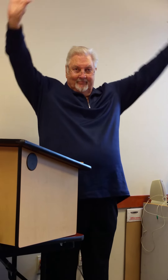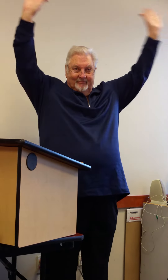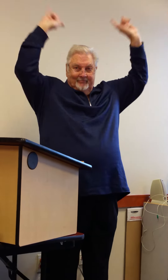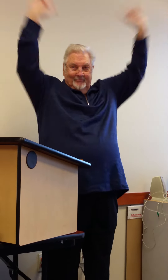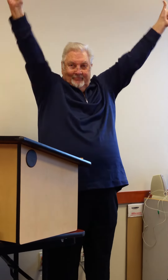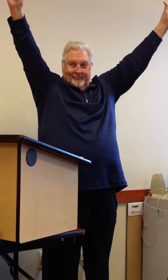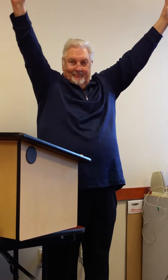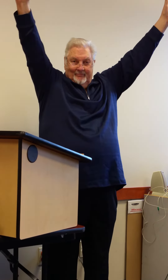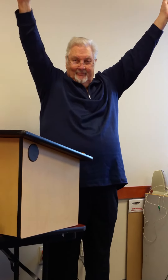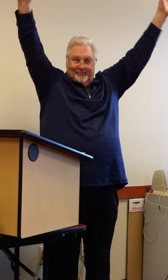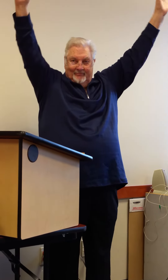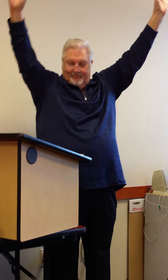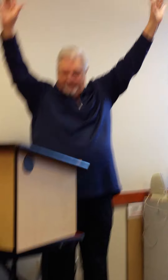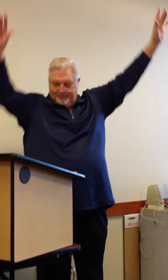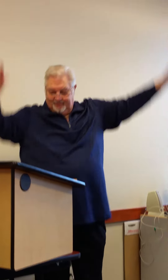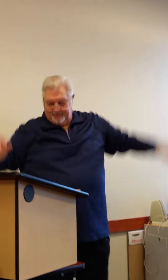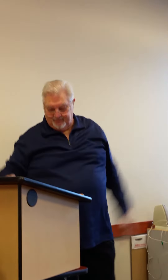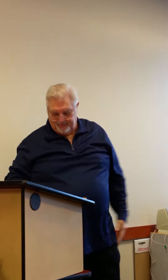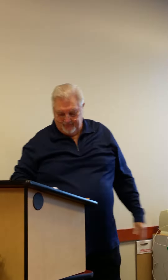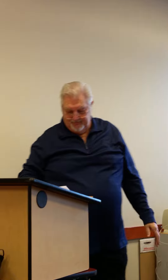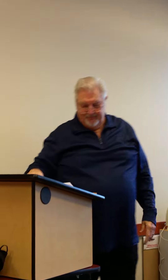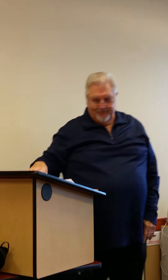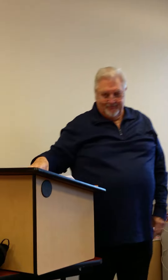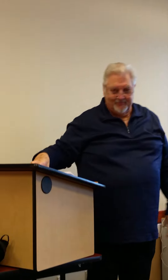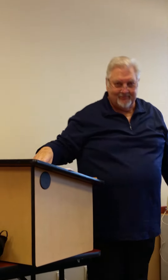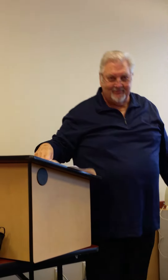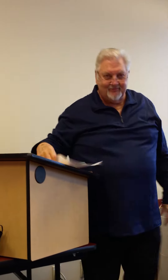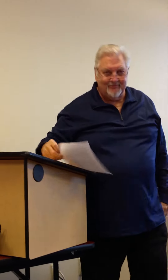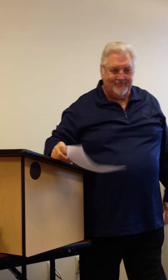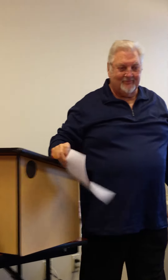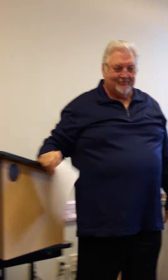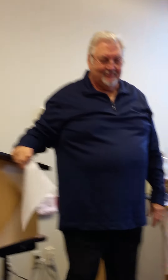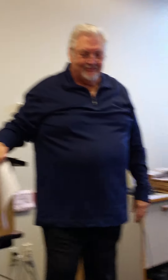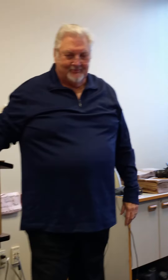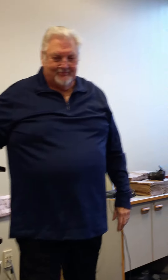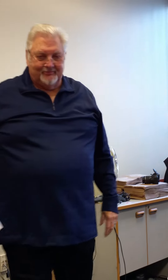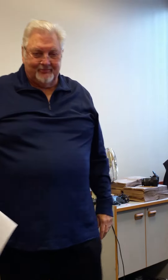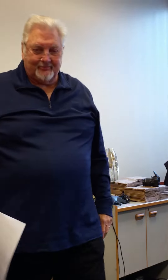Thank you.